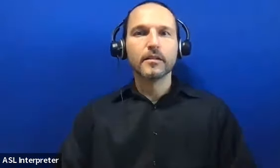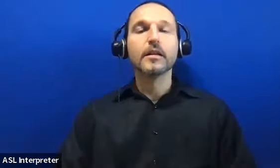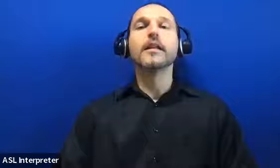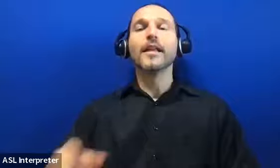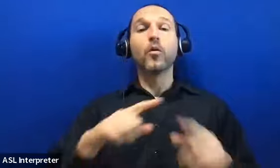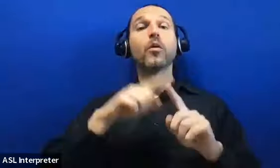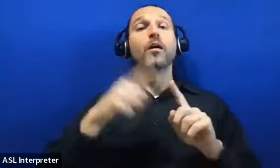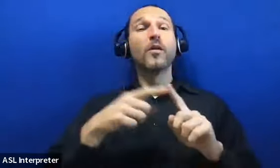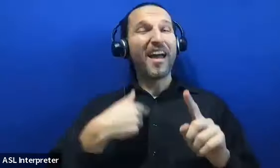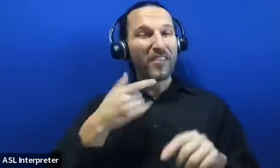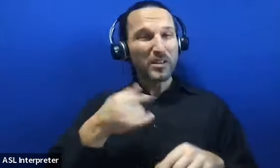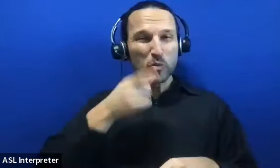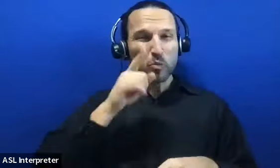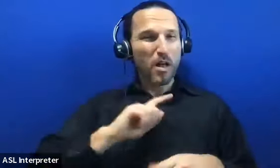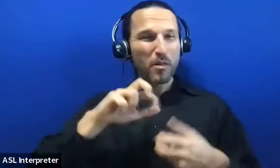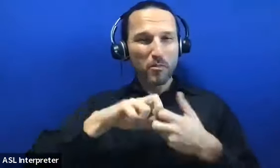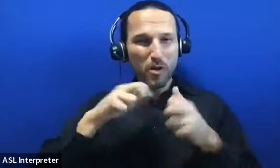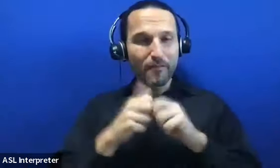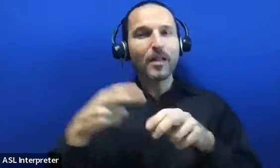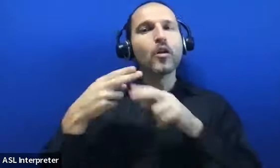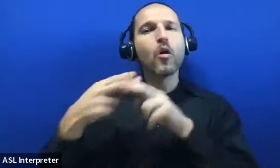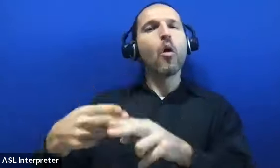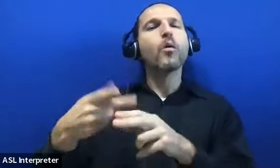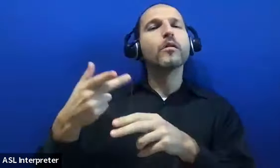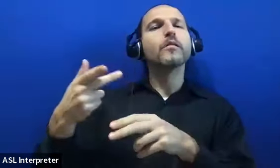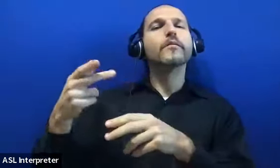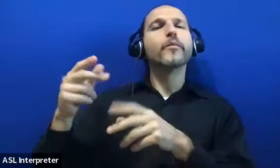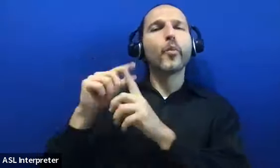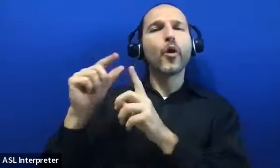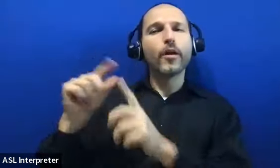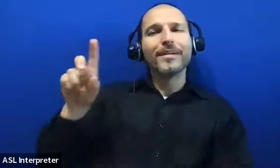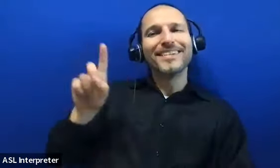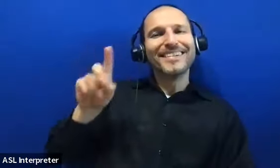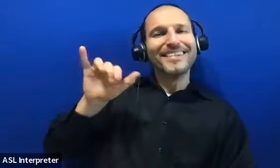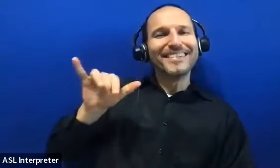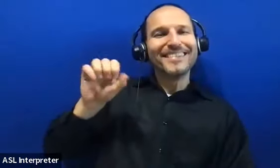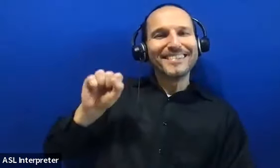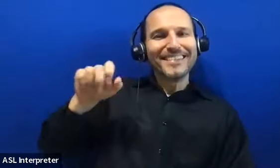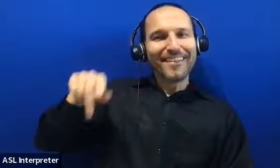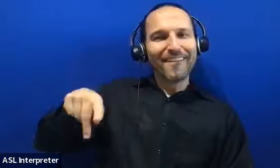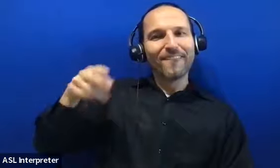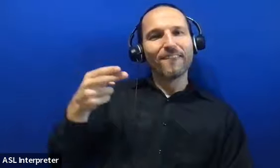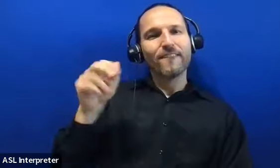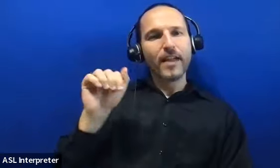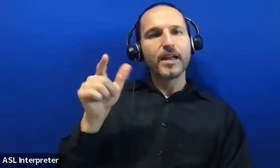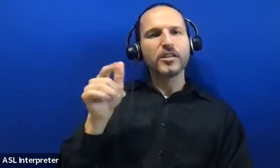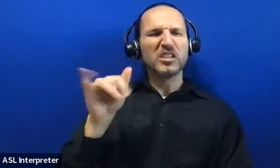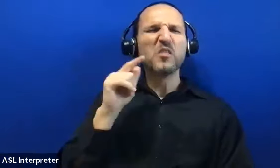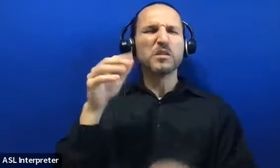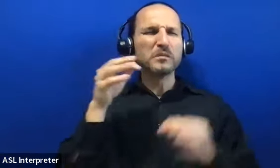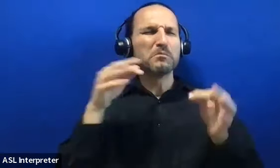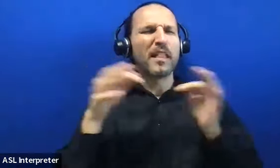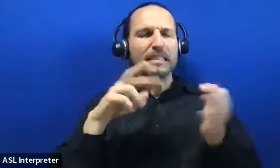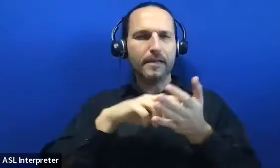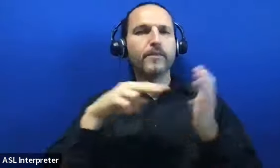When we have swallowing problems, that is called dysphagia. I want to give you a definition of what dysphagia